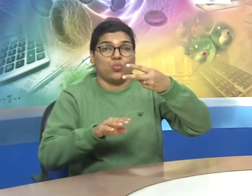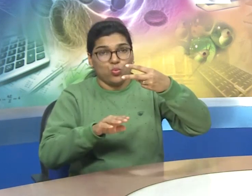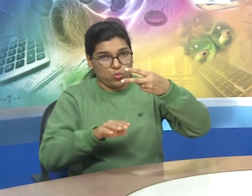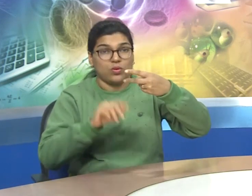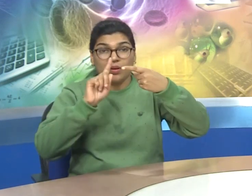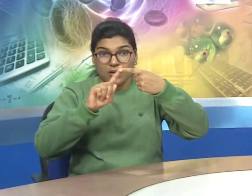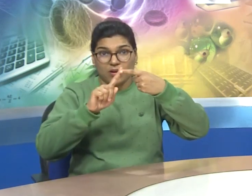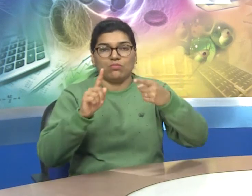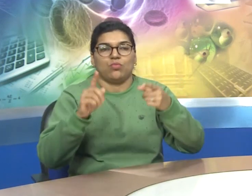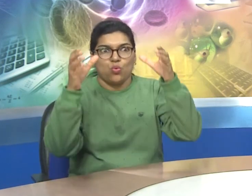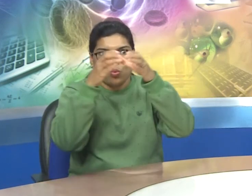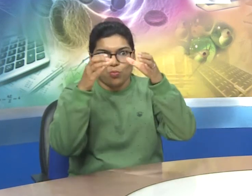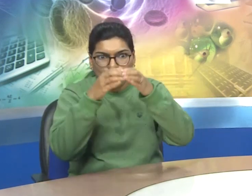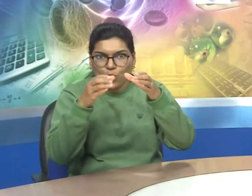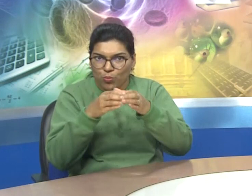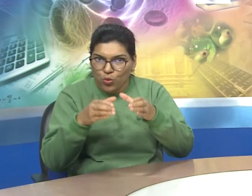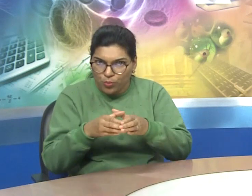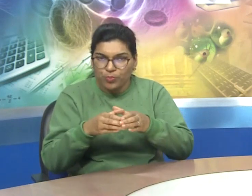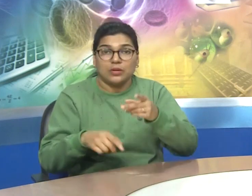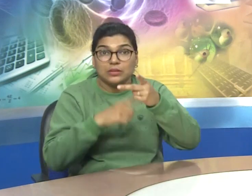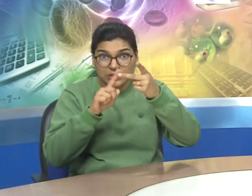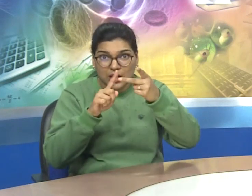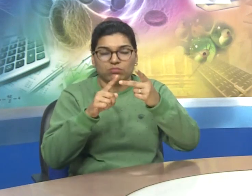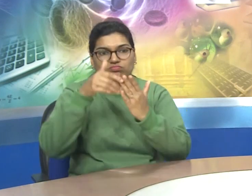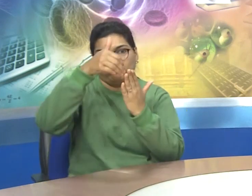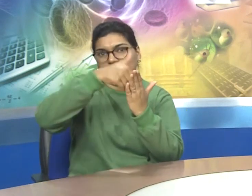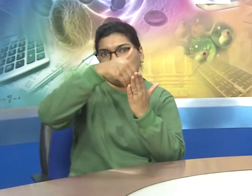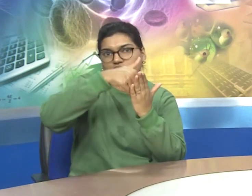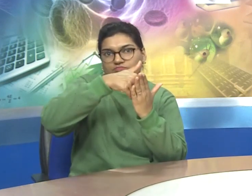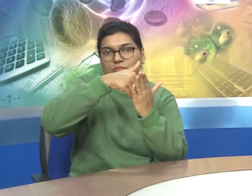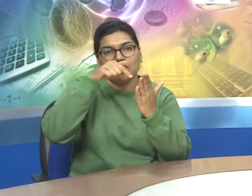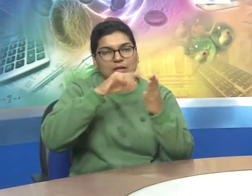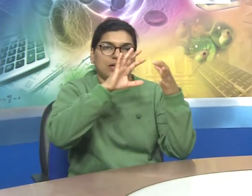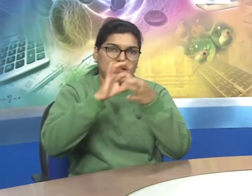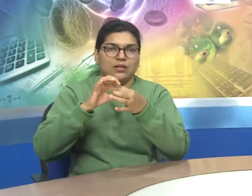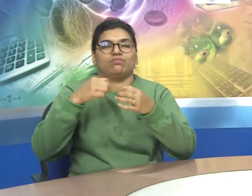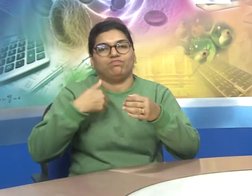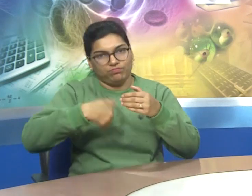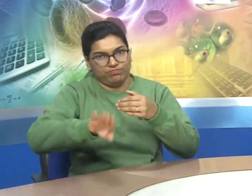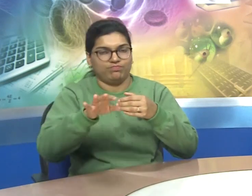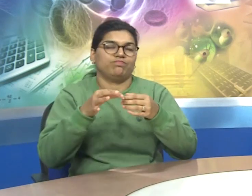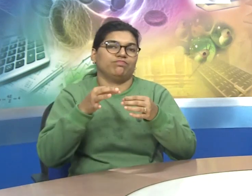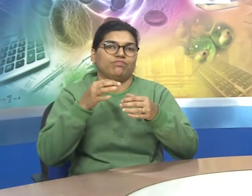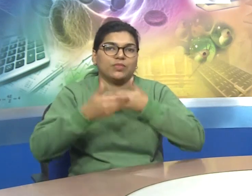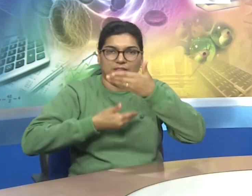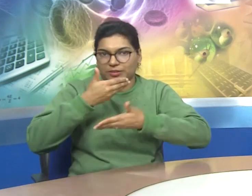this lesson, we will be discussing about the two main processes. The first one is classification and the second is